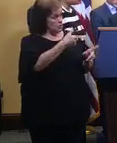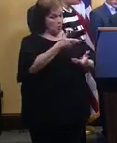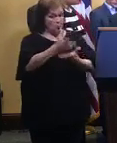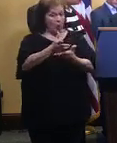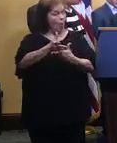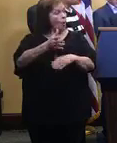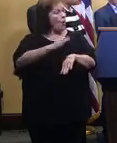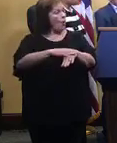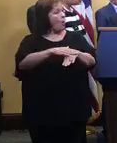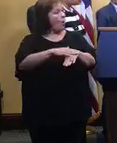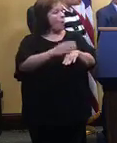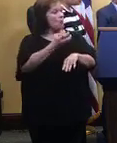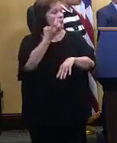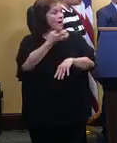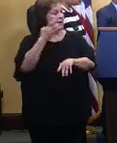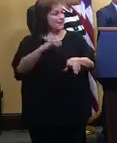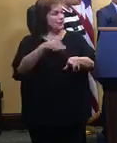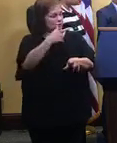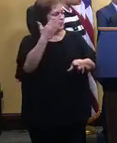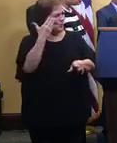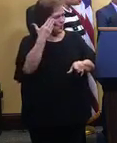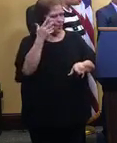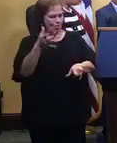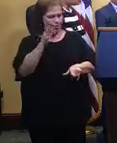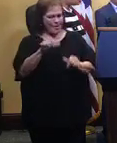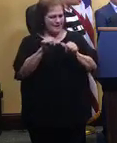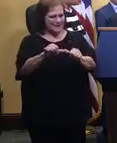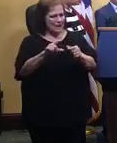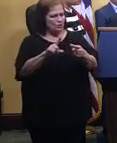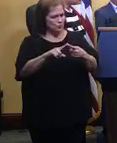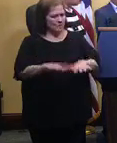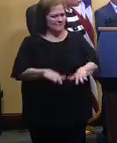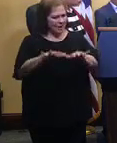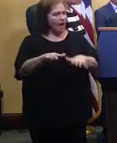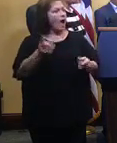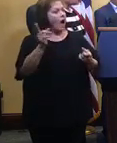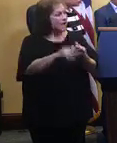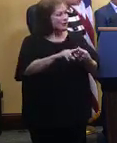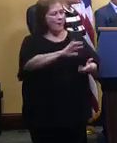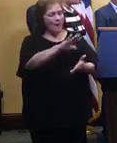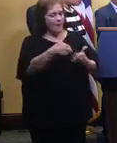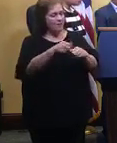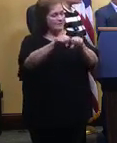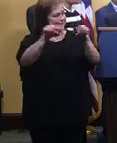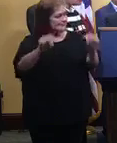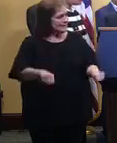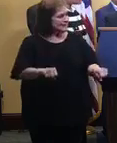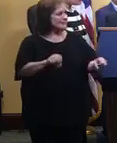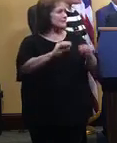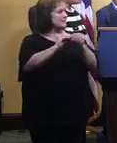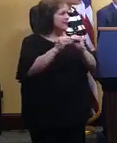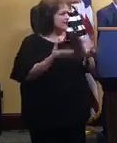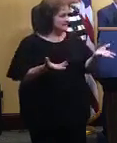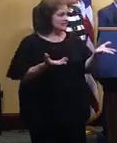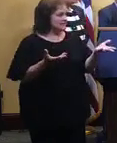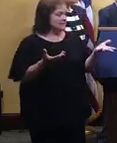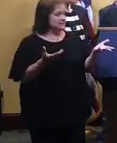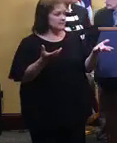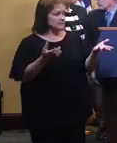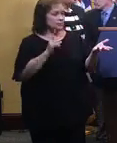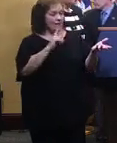areas in the city that are gonna flood, and it's gonna continue to flood until the system is totally overhauled. But speaking